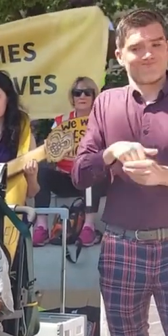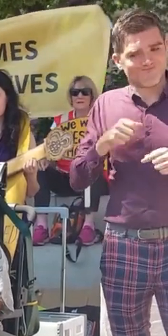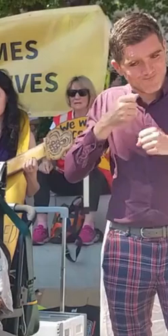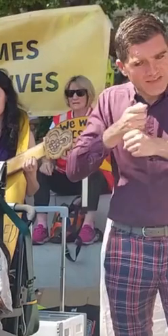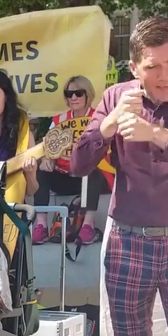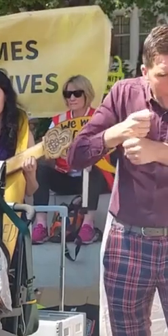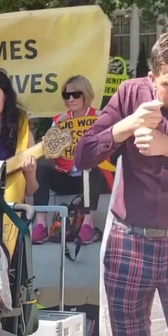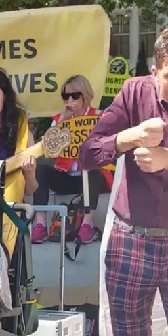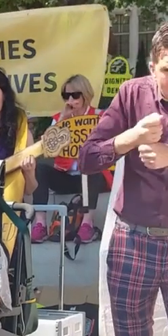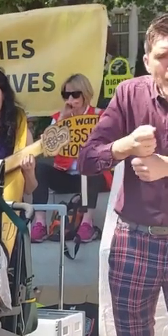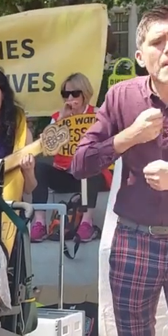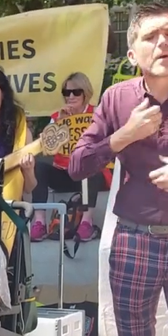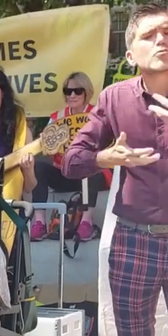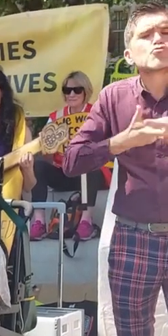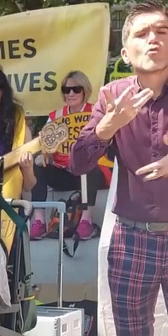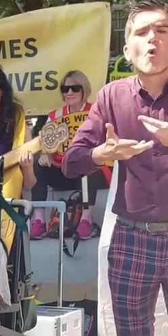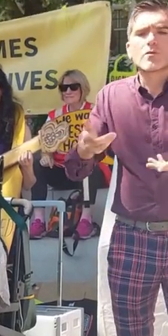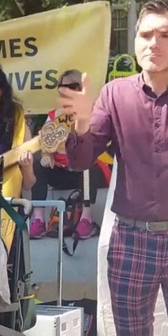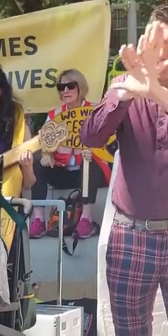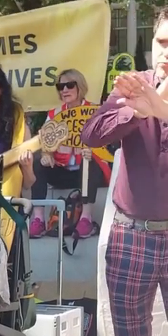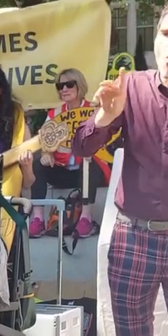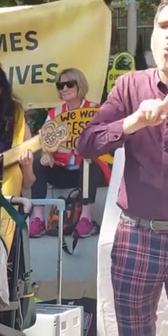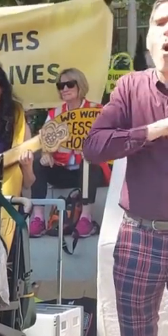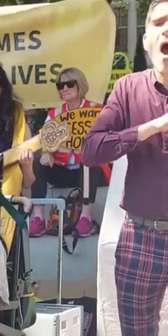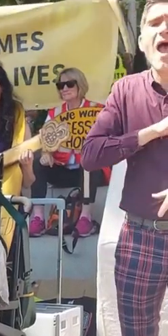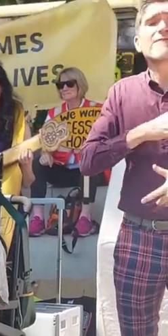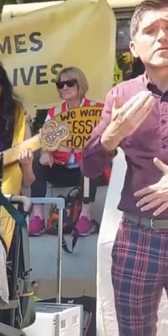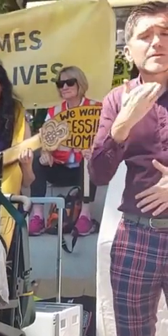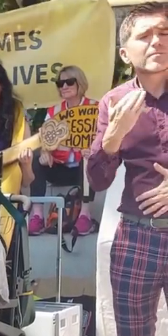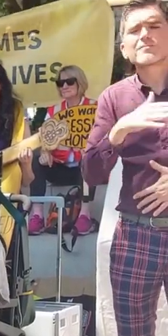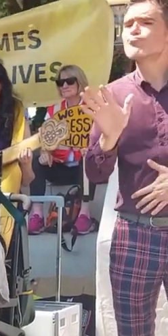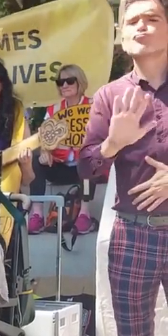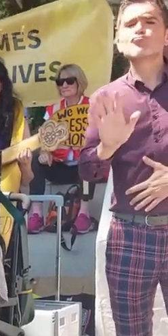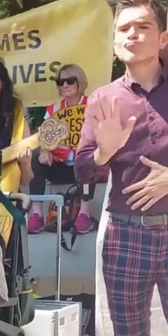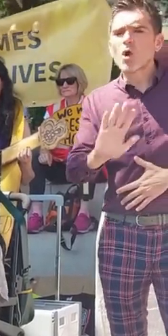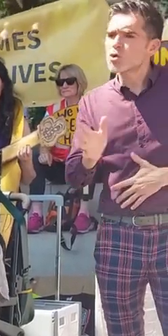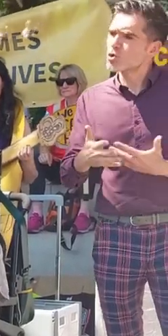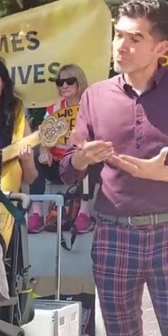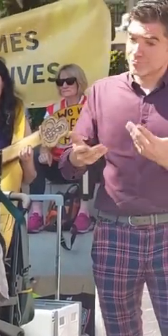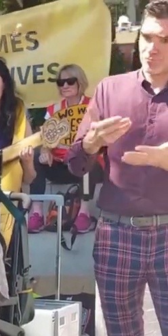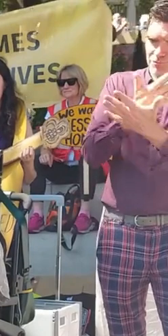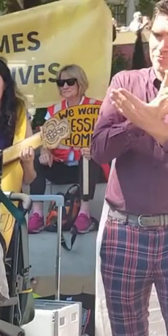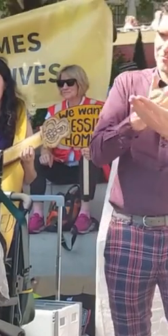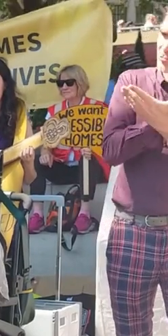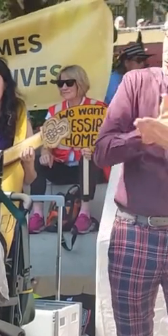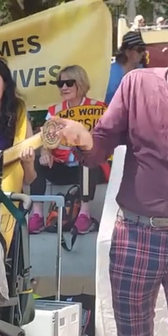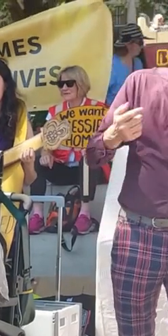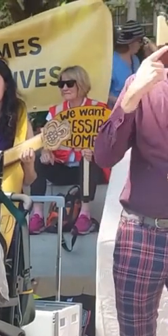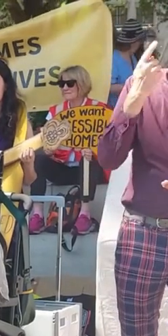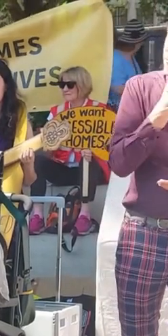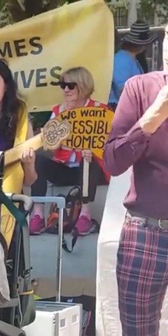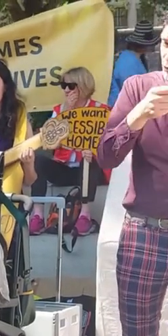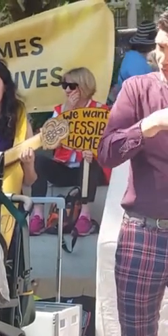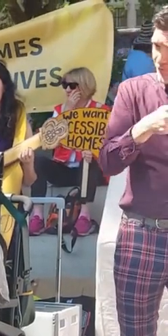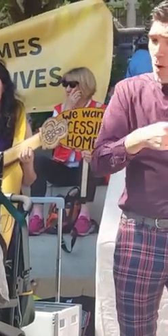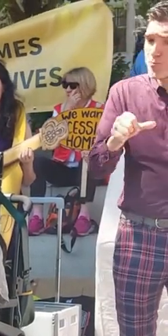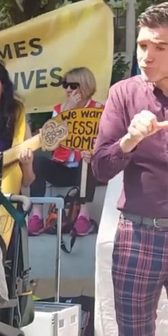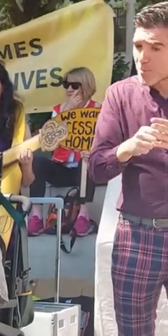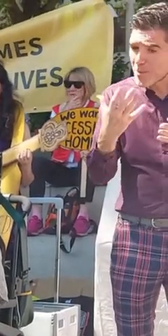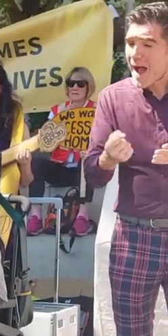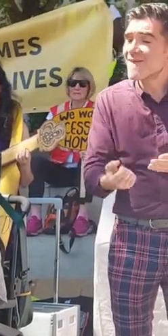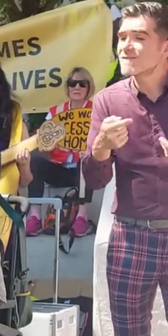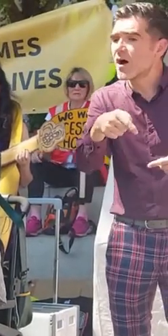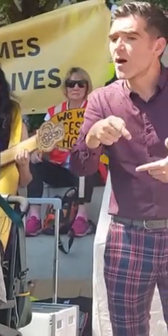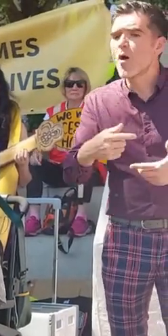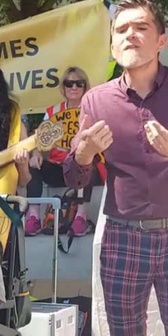my story not for sympathy, but to shed light on the urgent need for more wheelchair accessible homes. For more details about